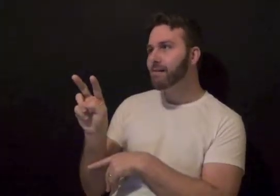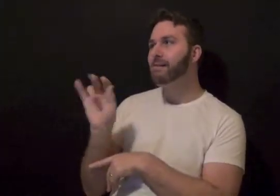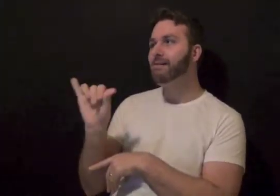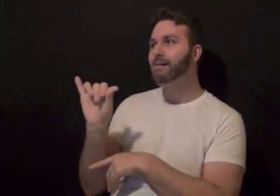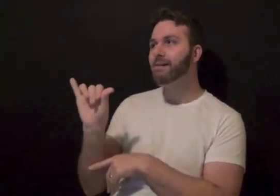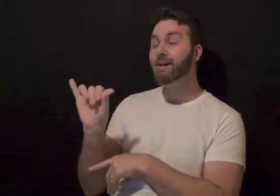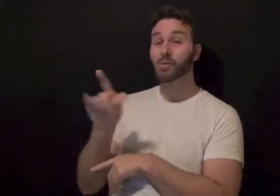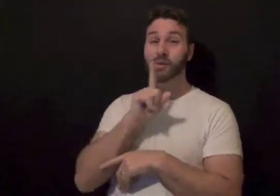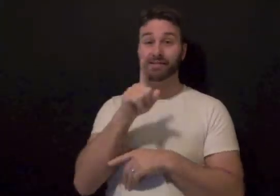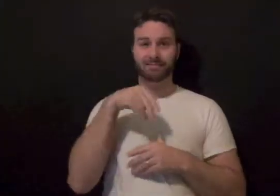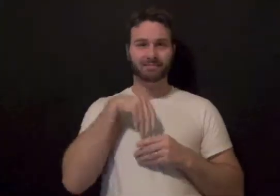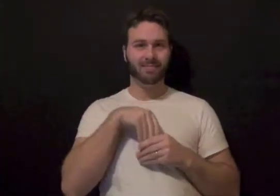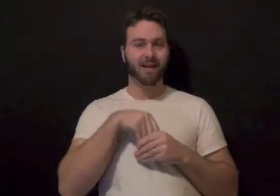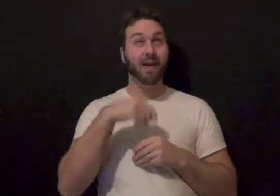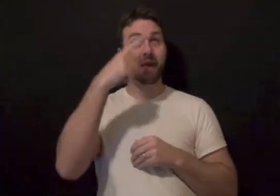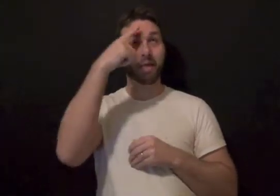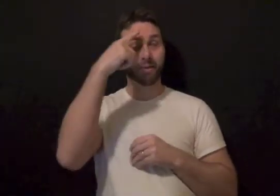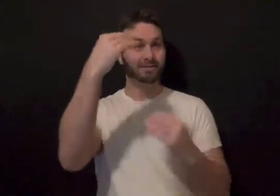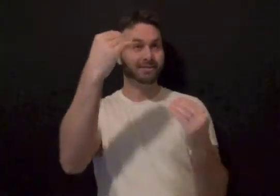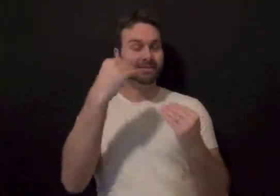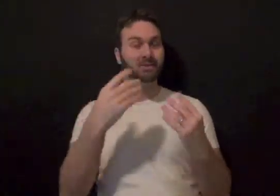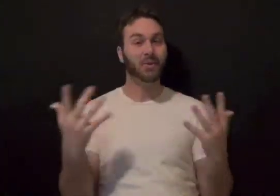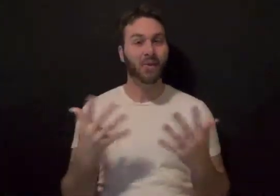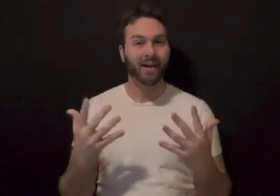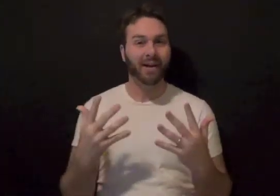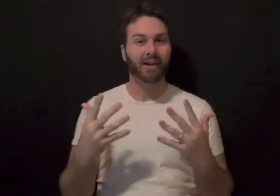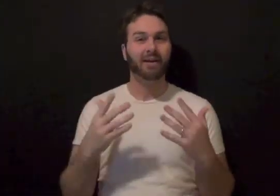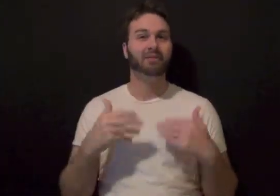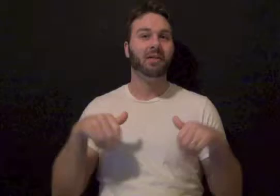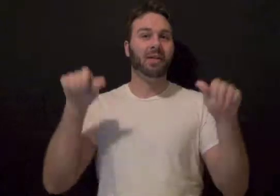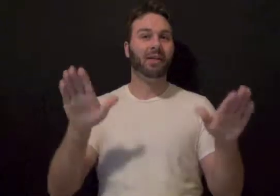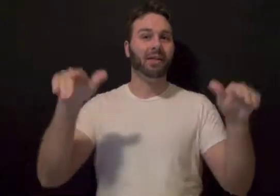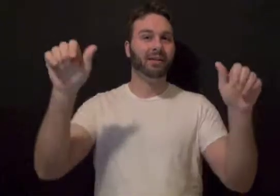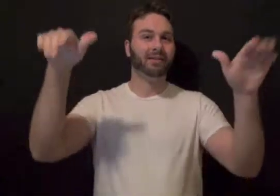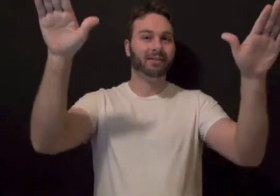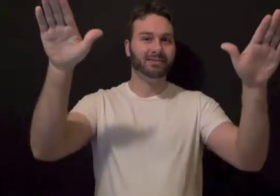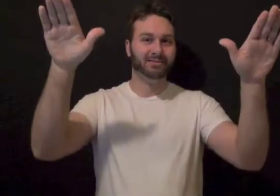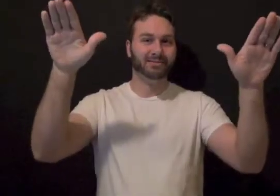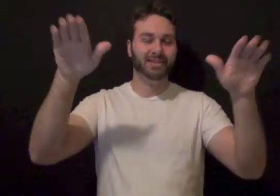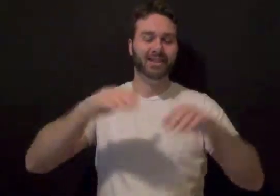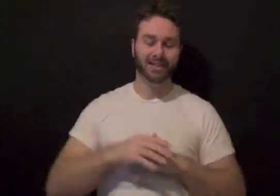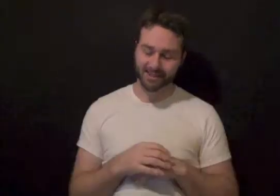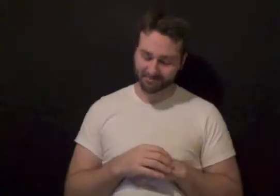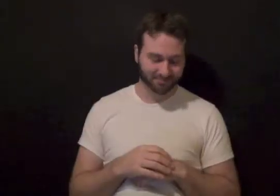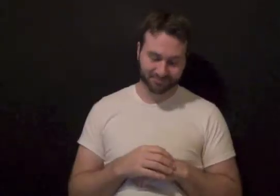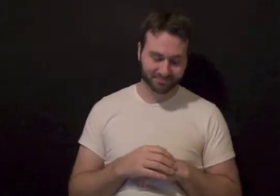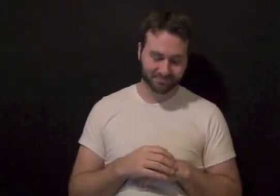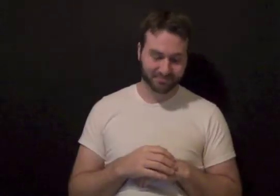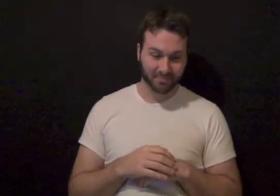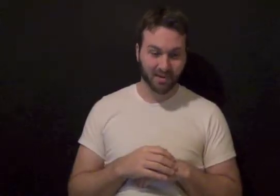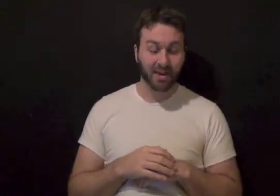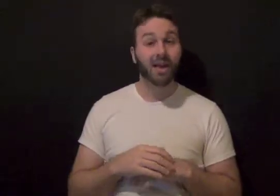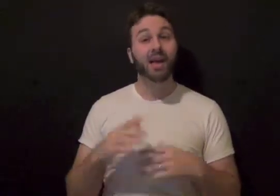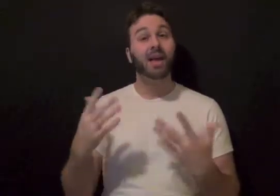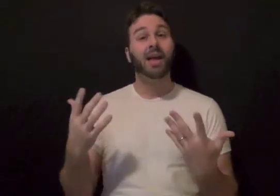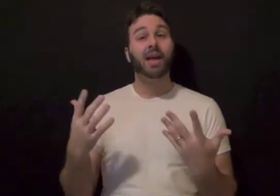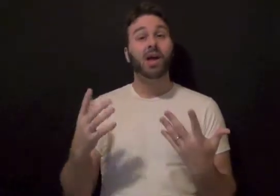Now, as I was there, you know, I guess like a lot of people, I assumed that it was just an aspirin for the mind. You get stressed and do